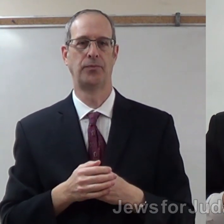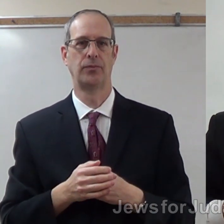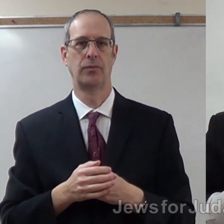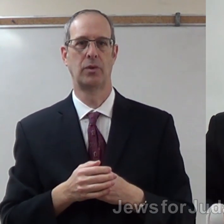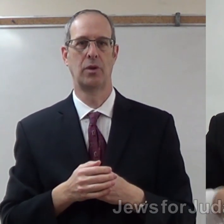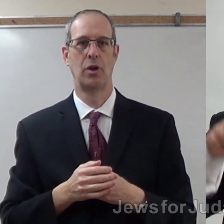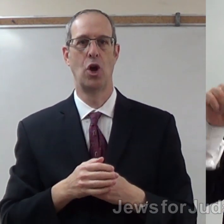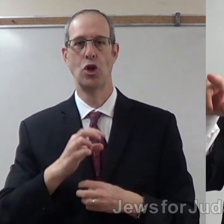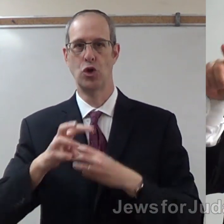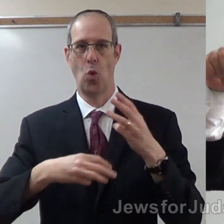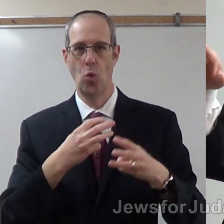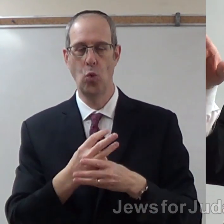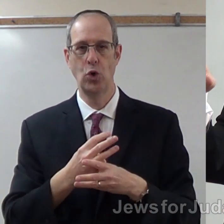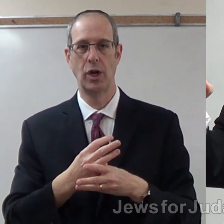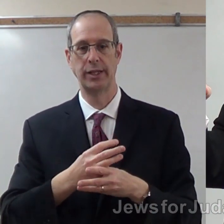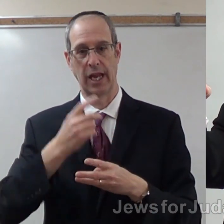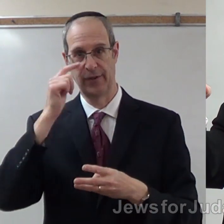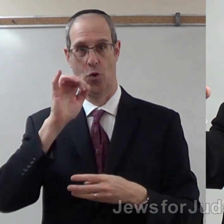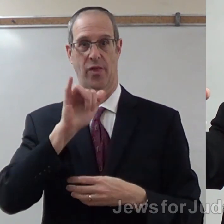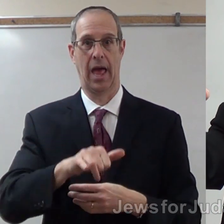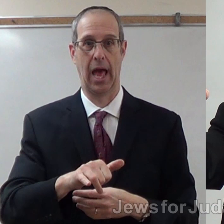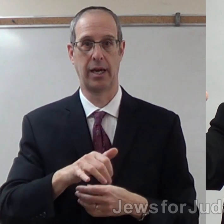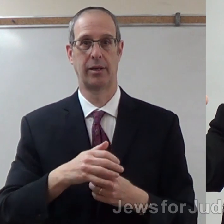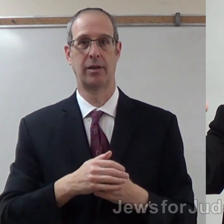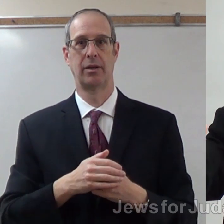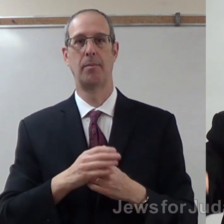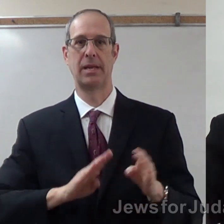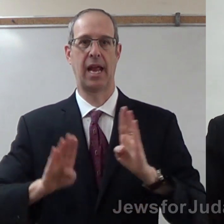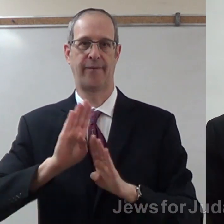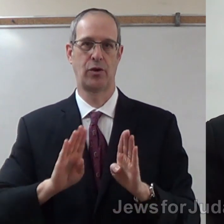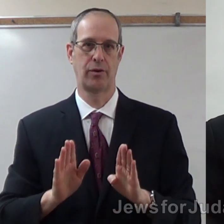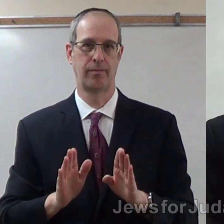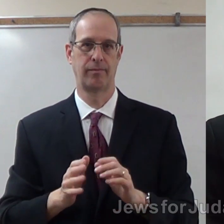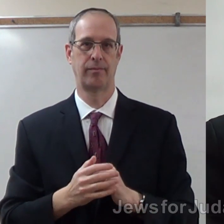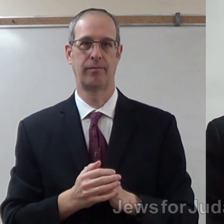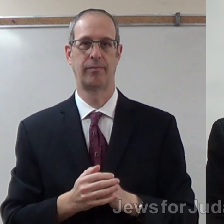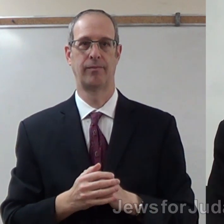the whole world exists if you do that.